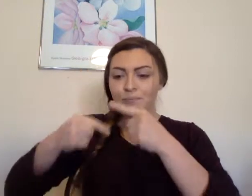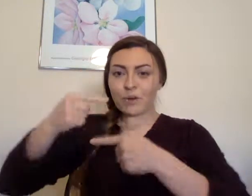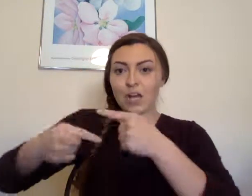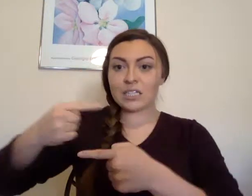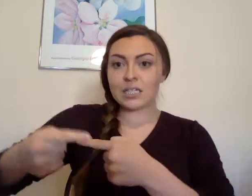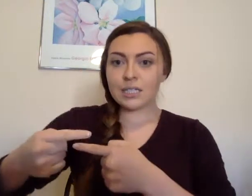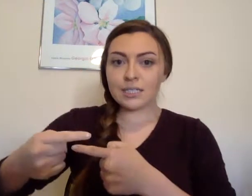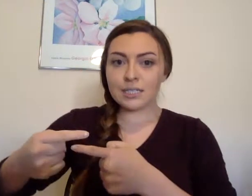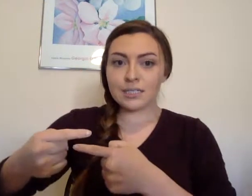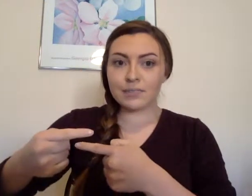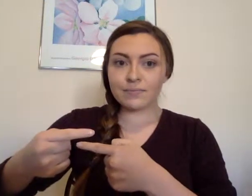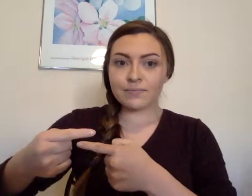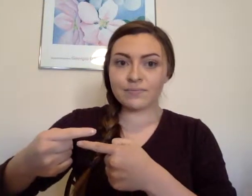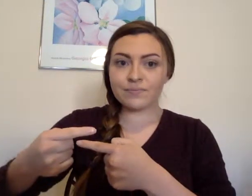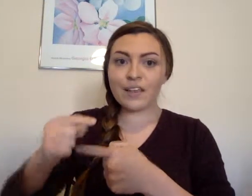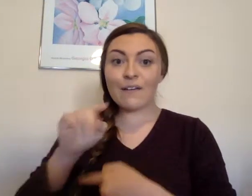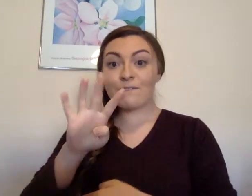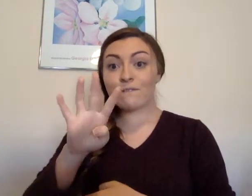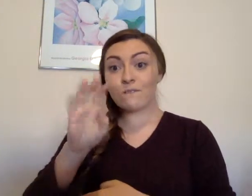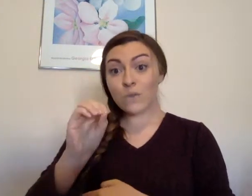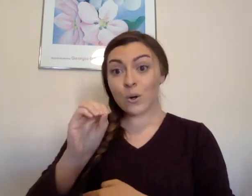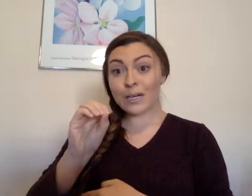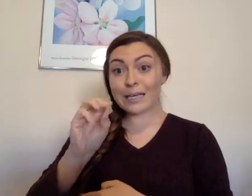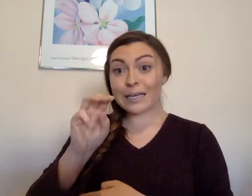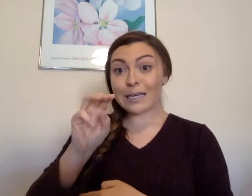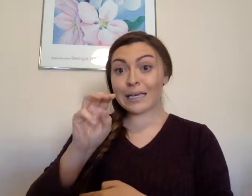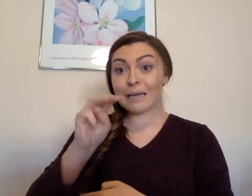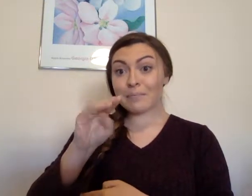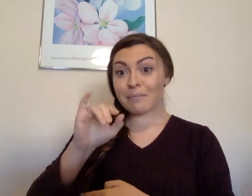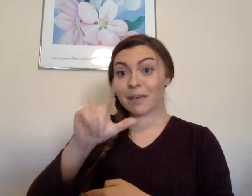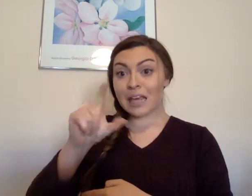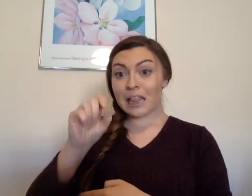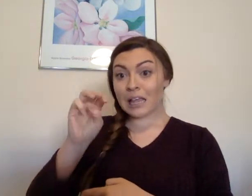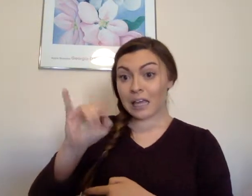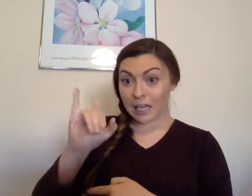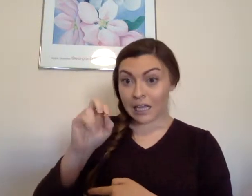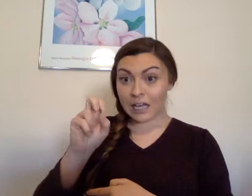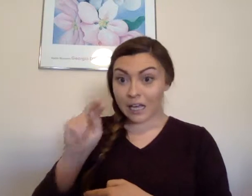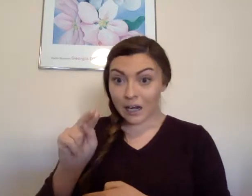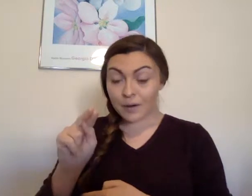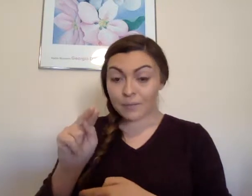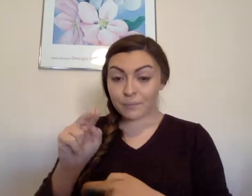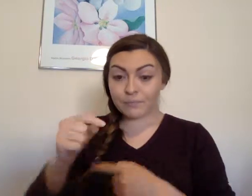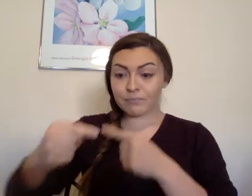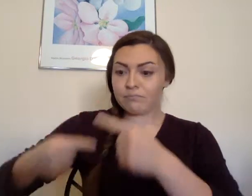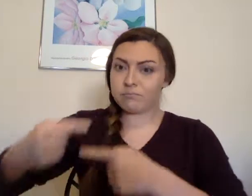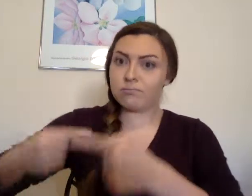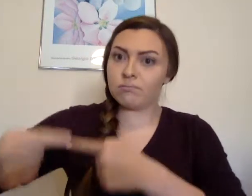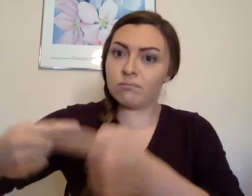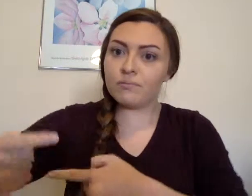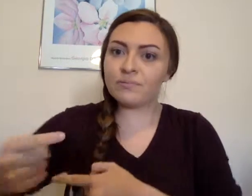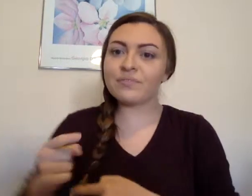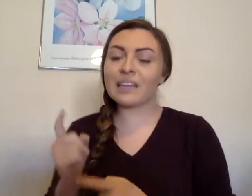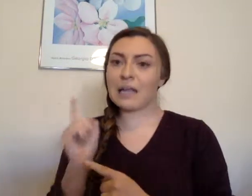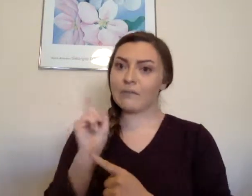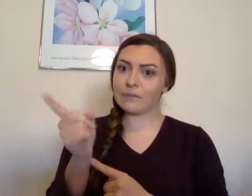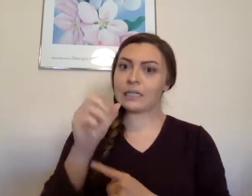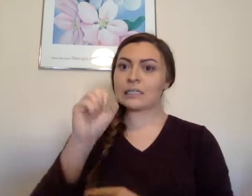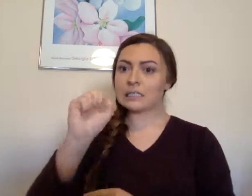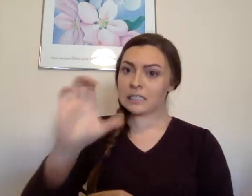40 million pieces of information every single second. And in order to process those huge amounts of information,